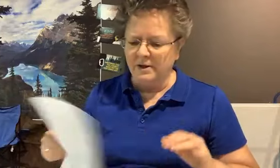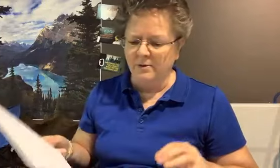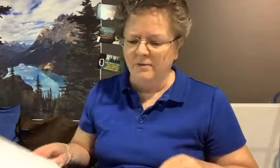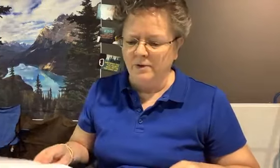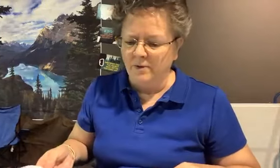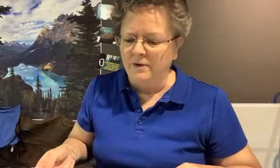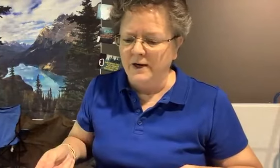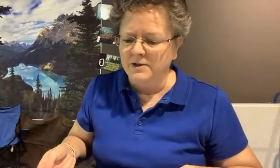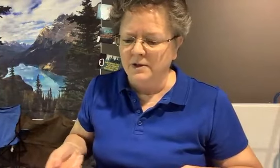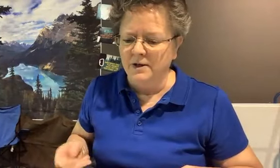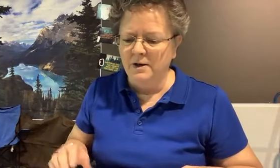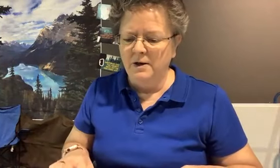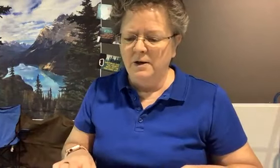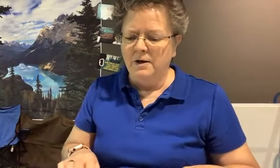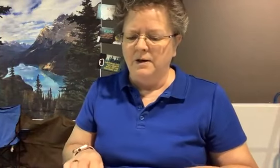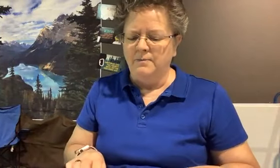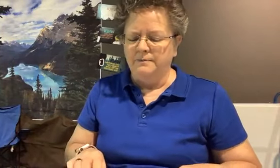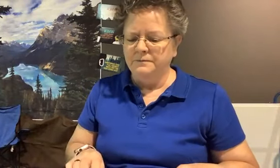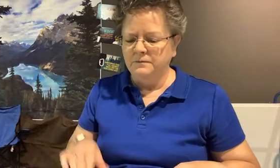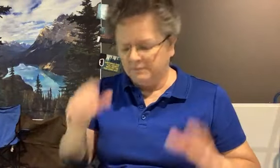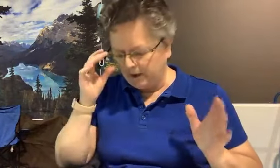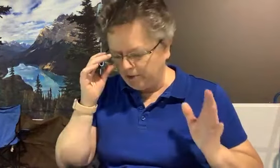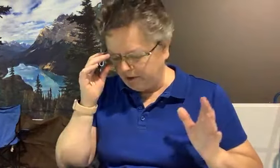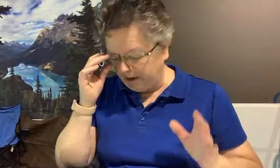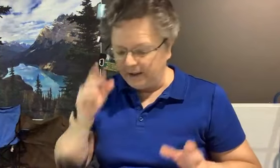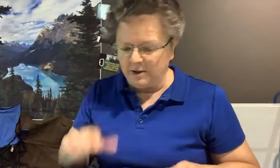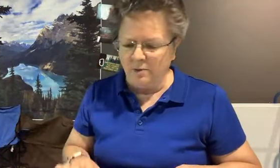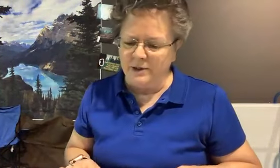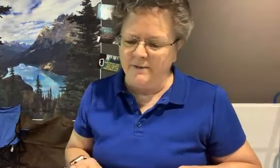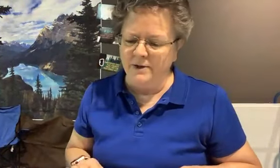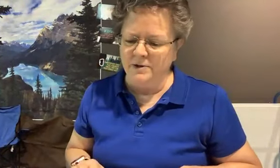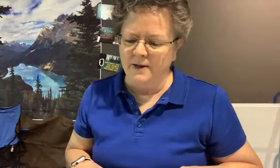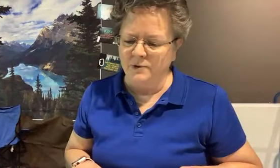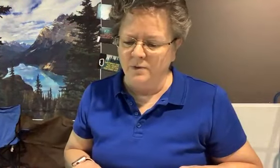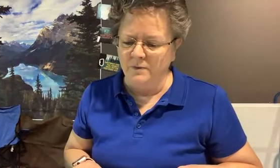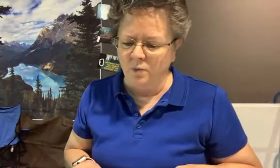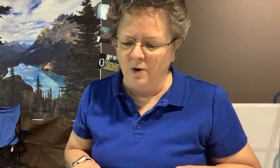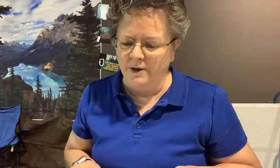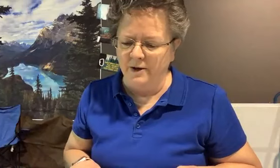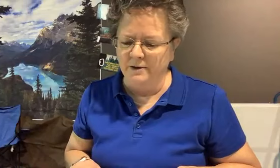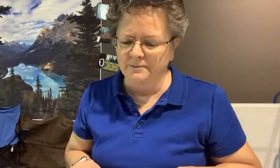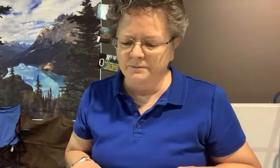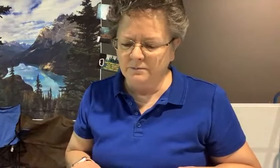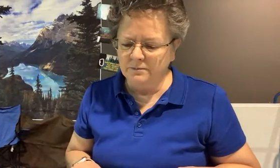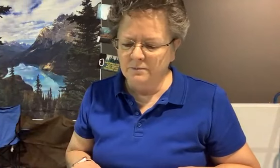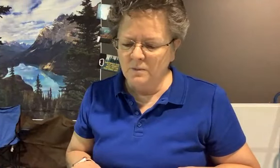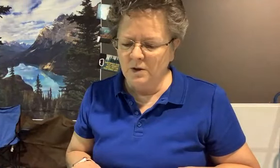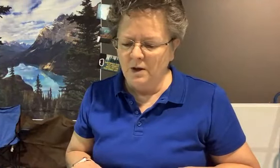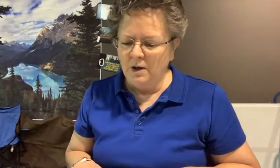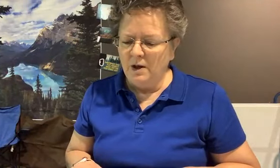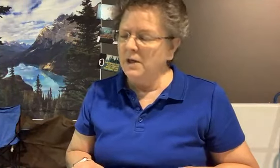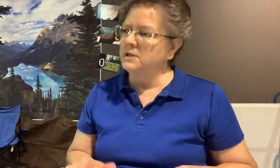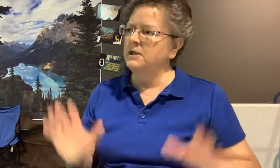I went really, really fast on. A couple other things, and then we'll dive into chapter 1 here. He sees